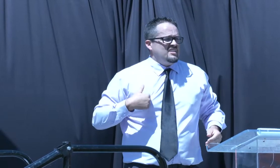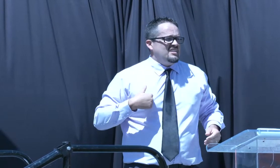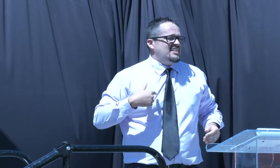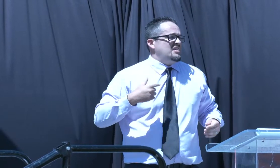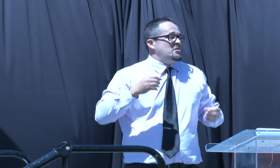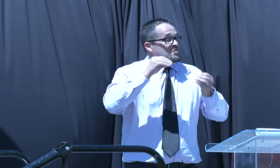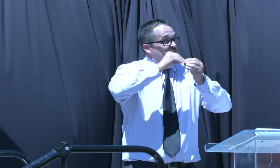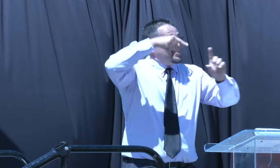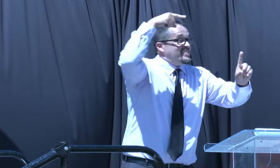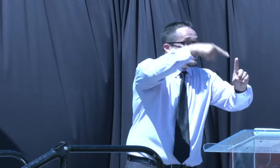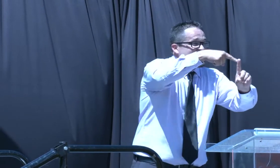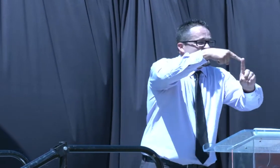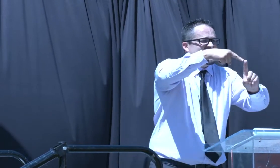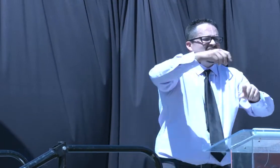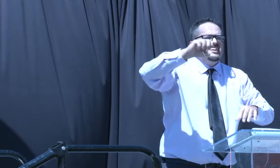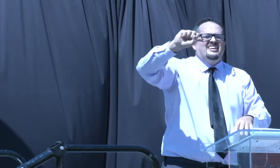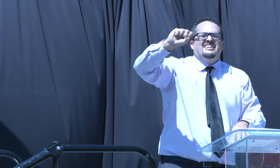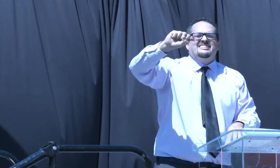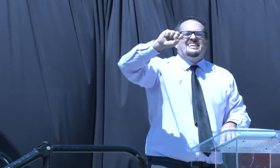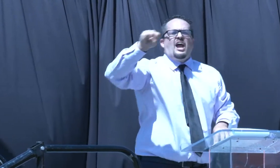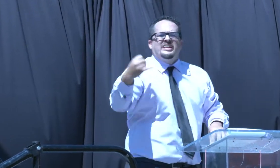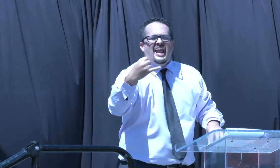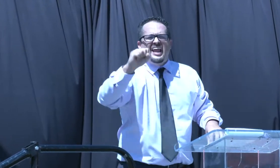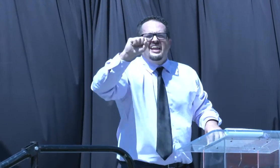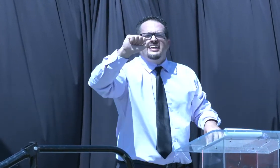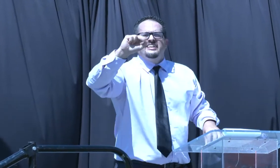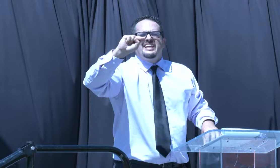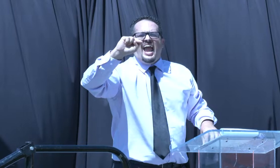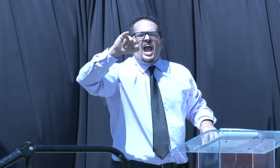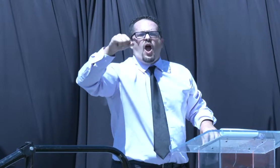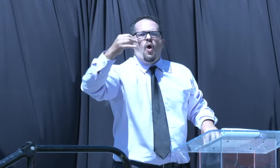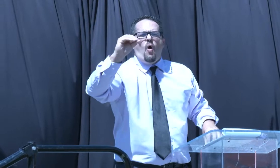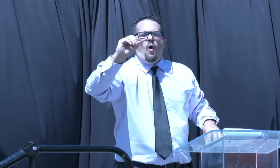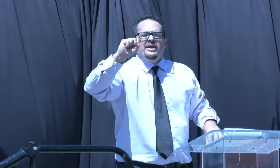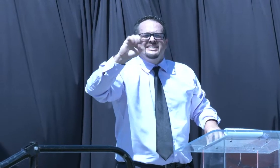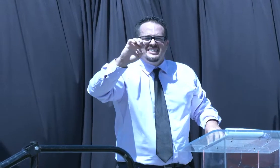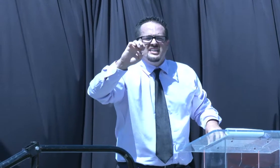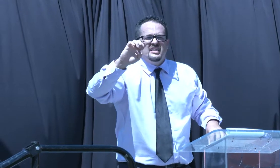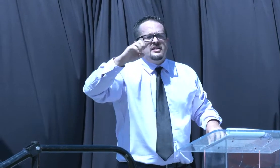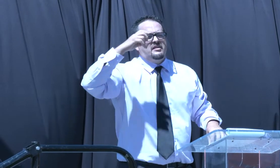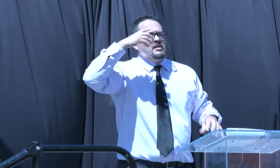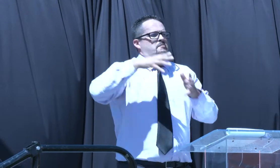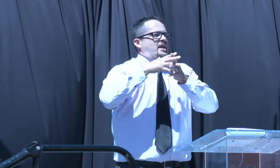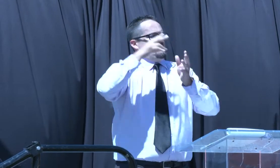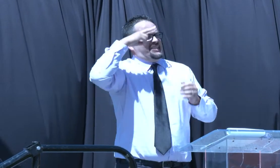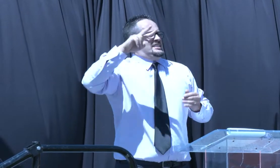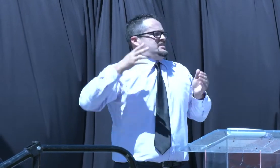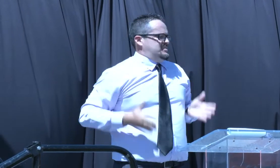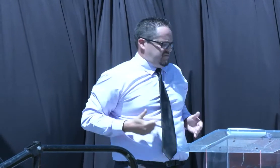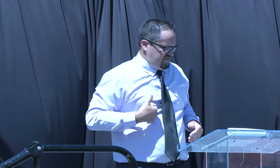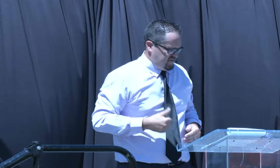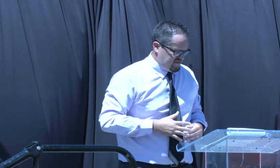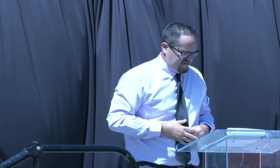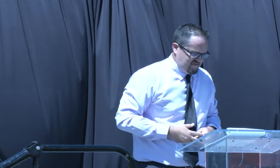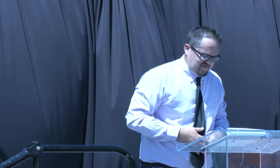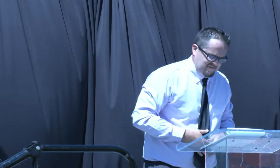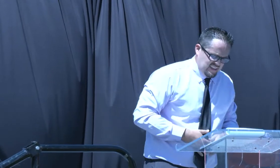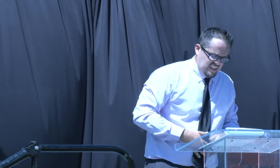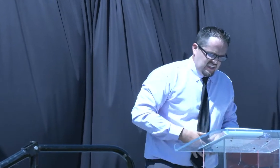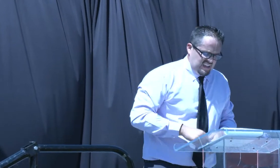I am Mexican American, or more specifically, San Jose Mexican.